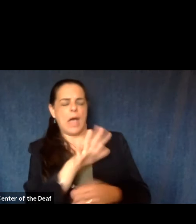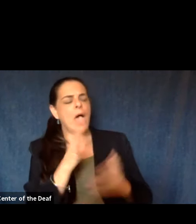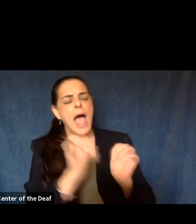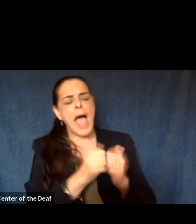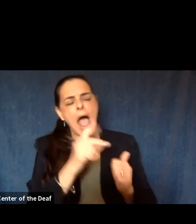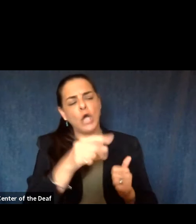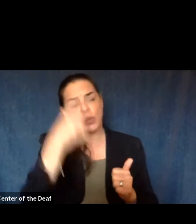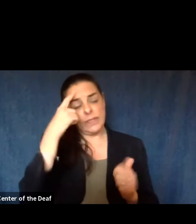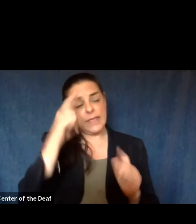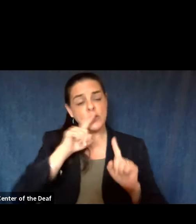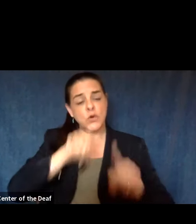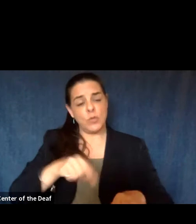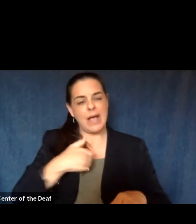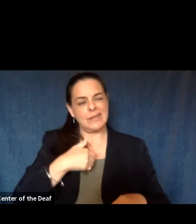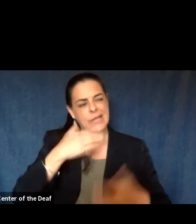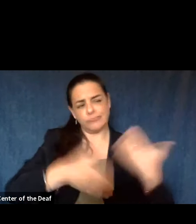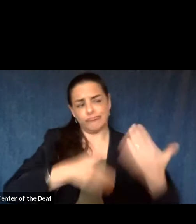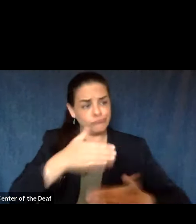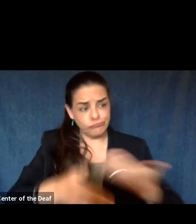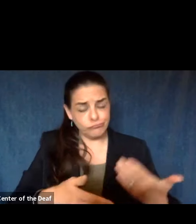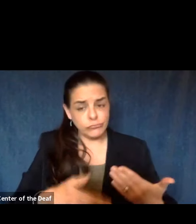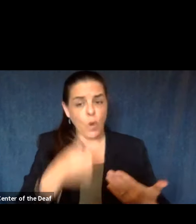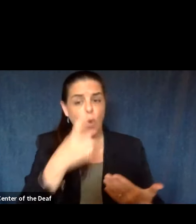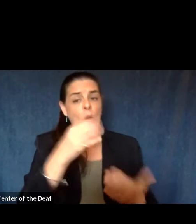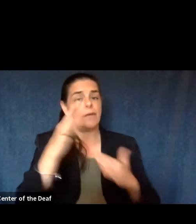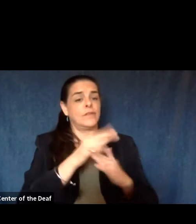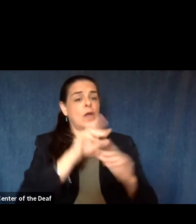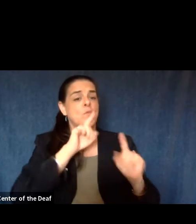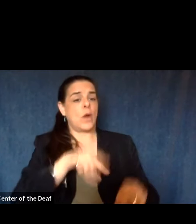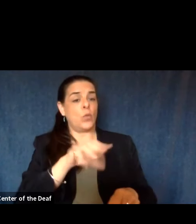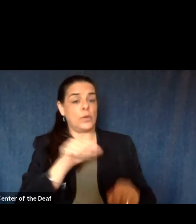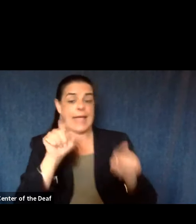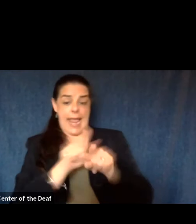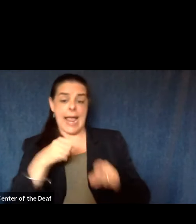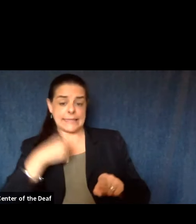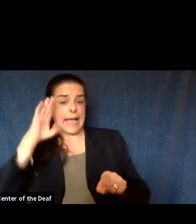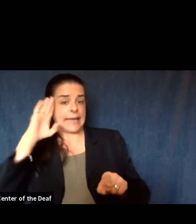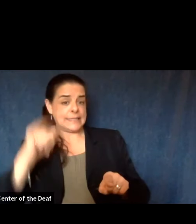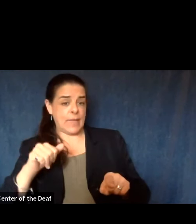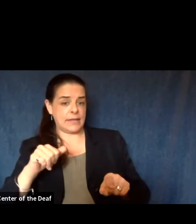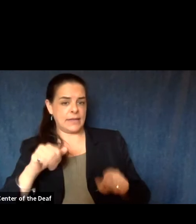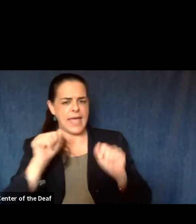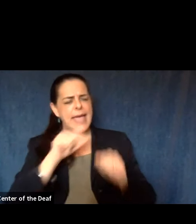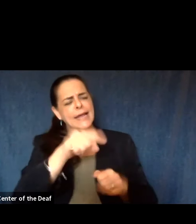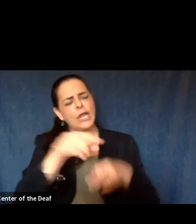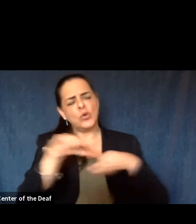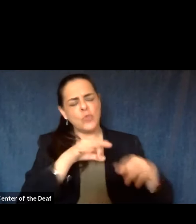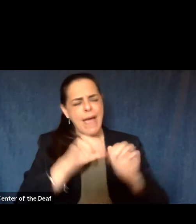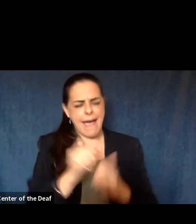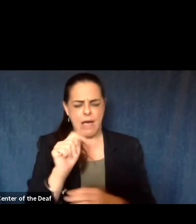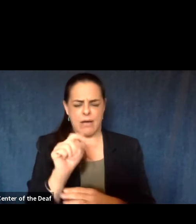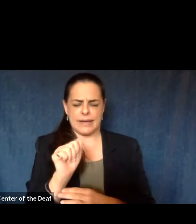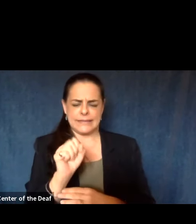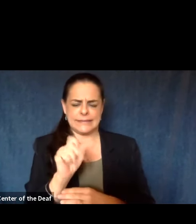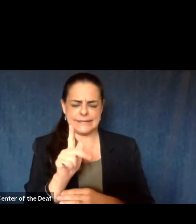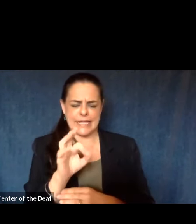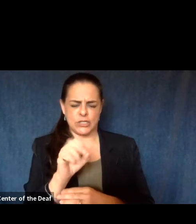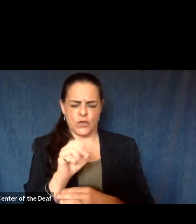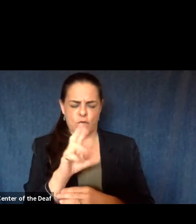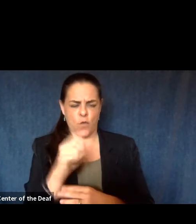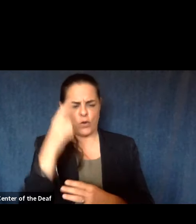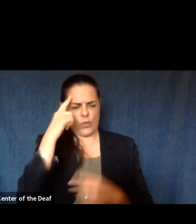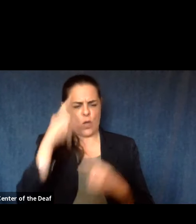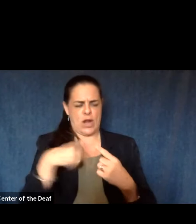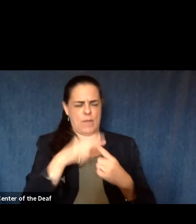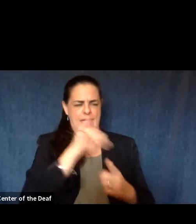the response has gone? One of the top replies was, as I expected. Can you describe how the task force considered this answer?